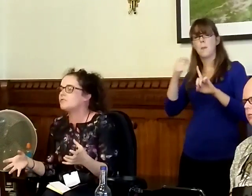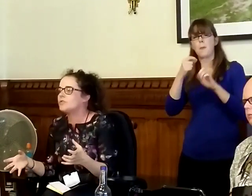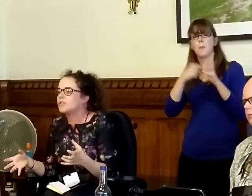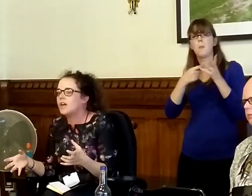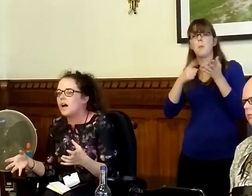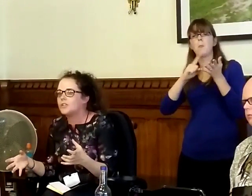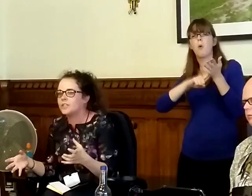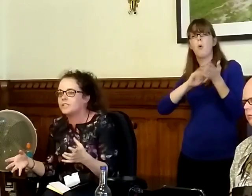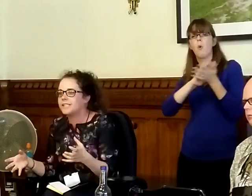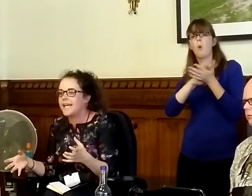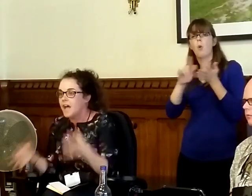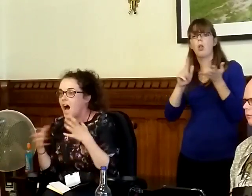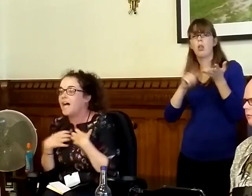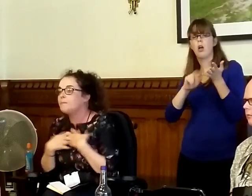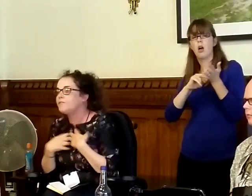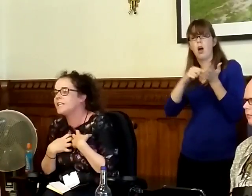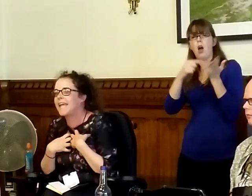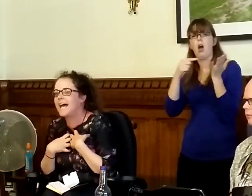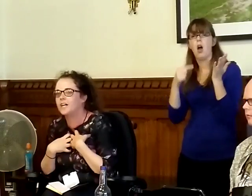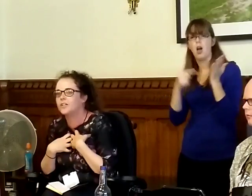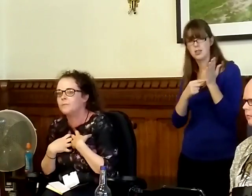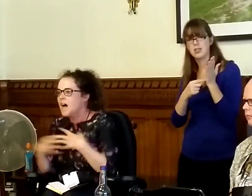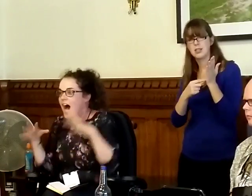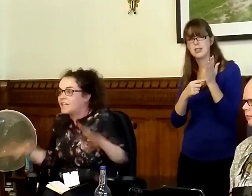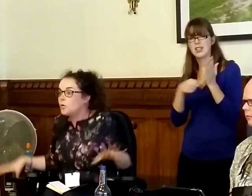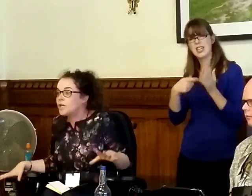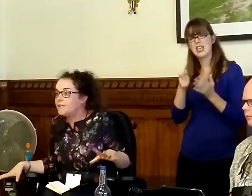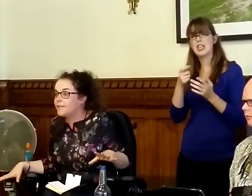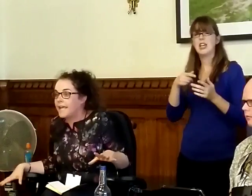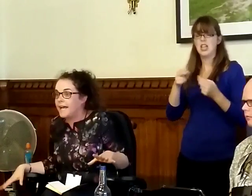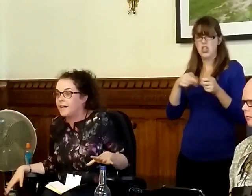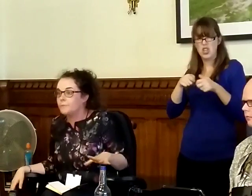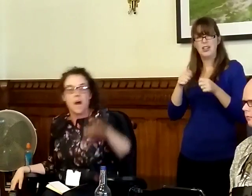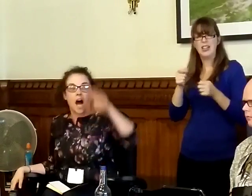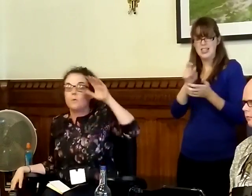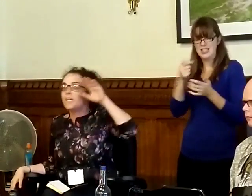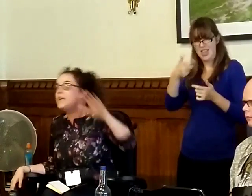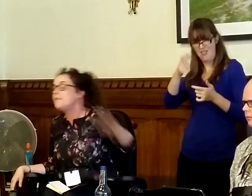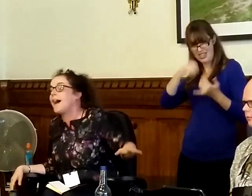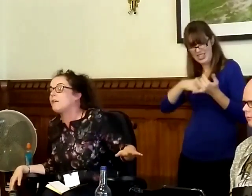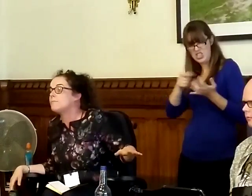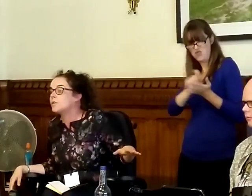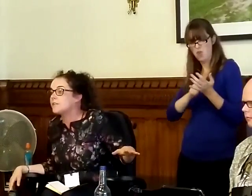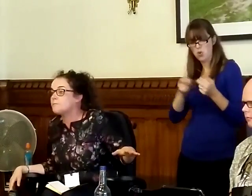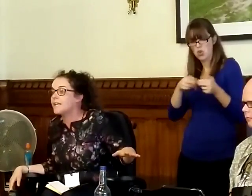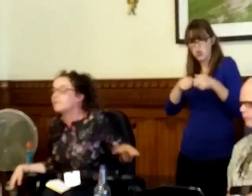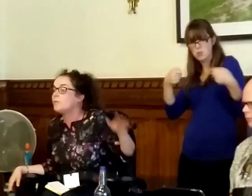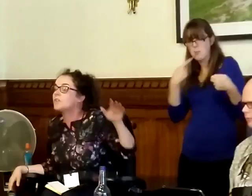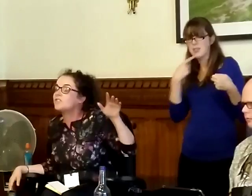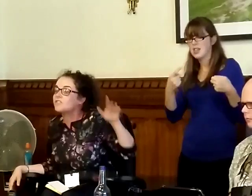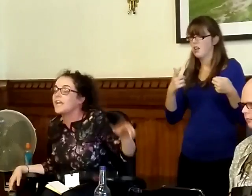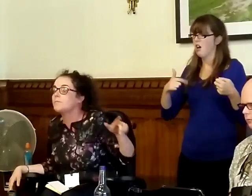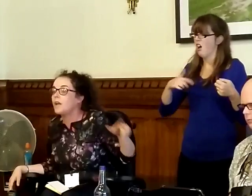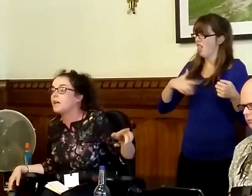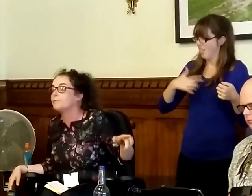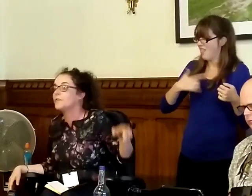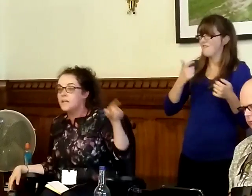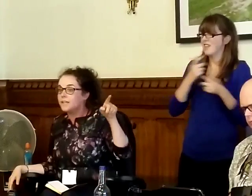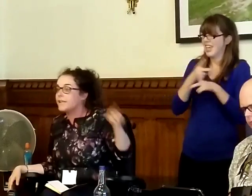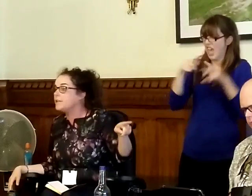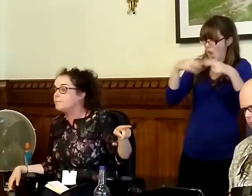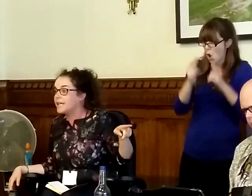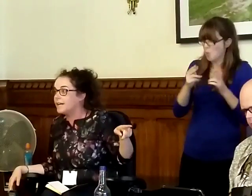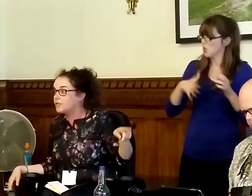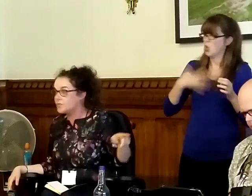in the 70s wrote to The Guardian and said, I'm living in a care home. I don't want to live in a care home. I want to live out amongst everybody else. I want the same